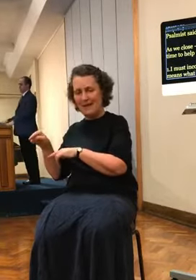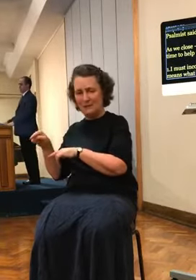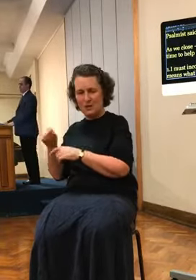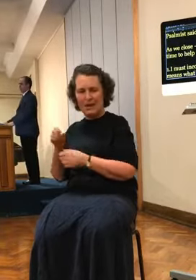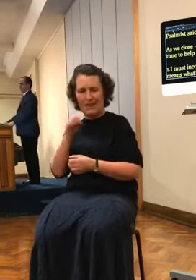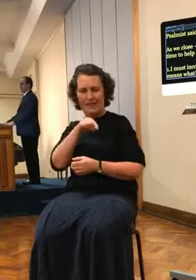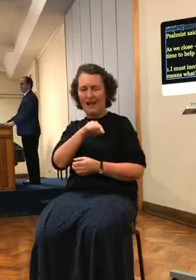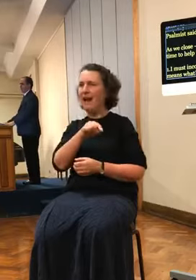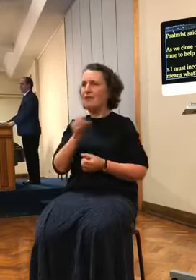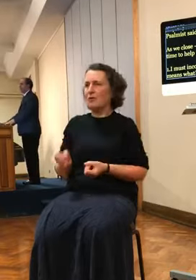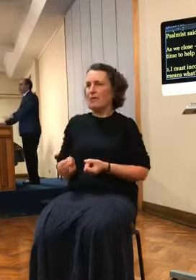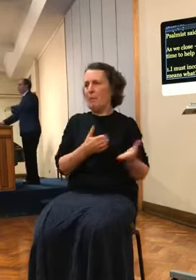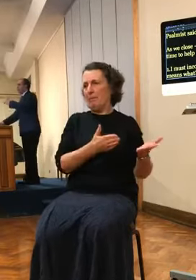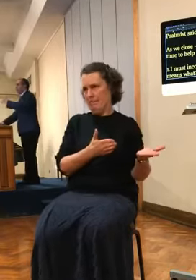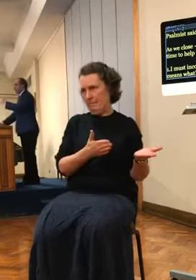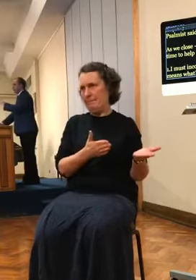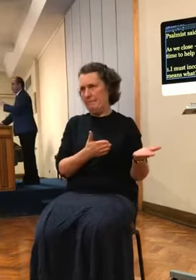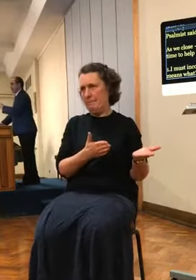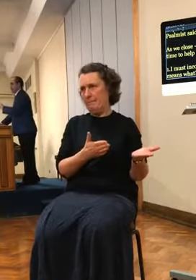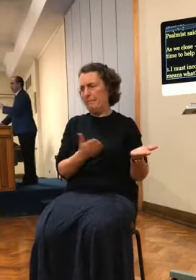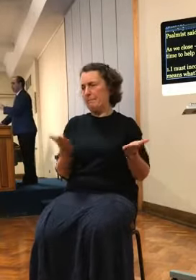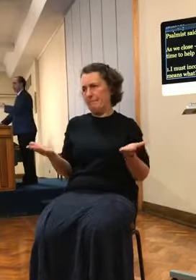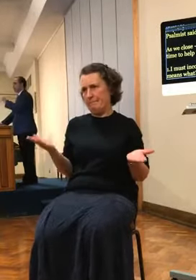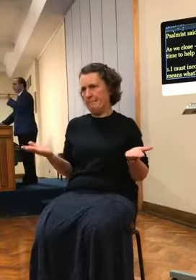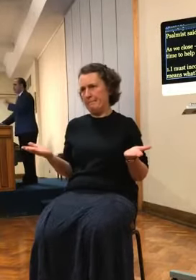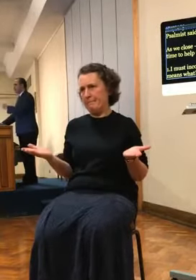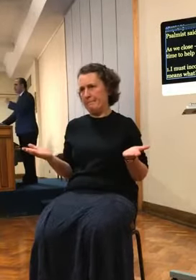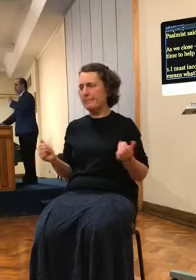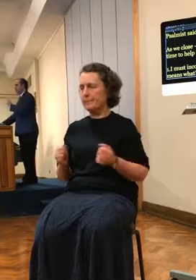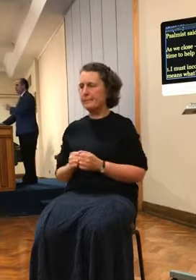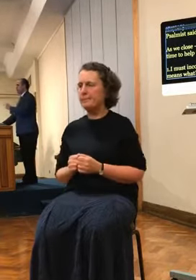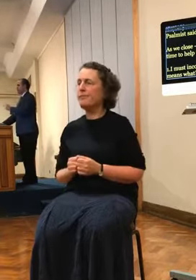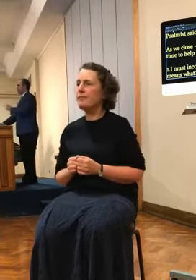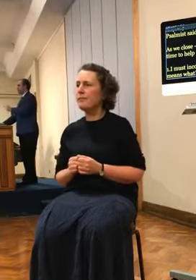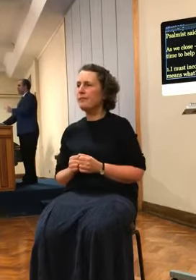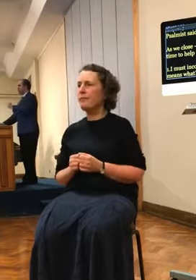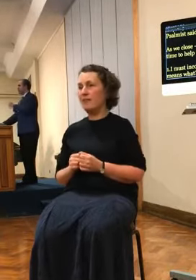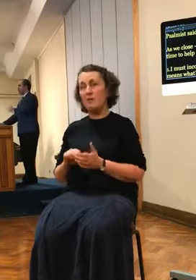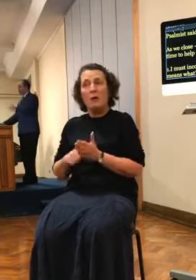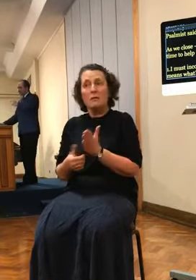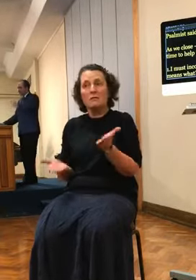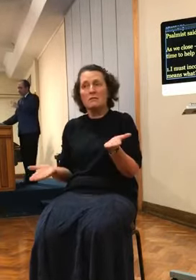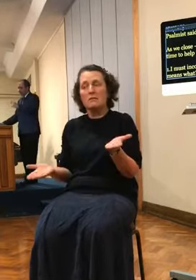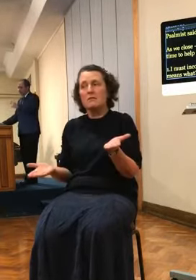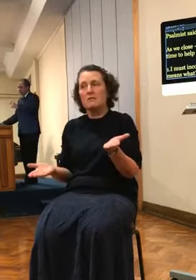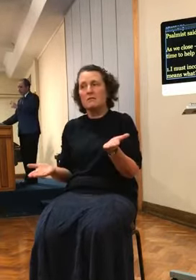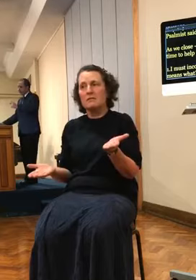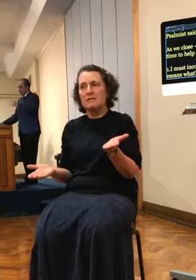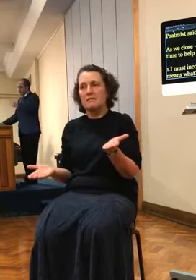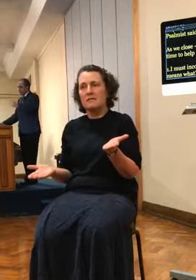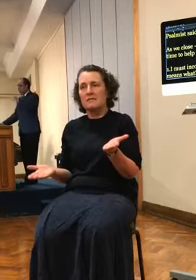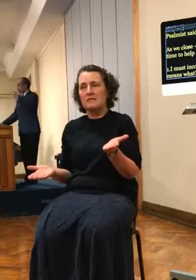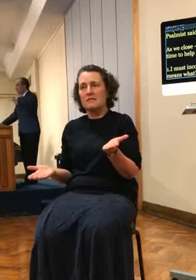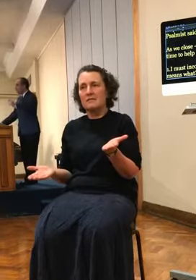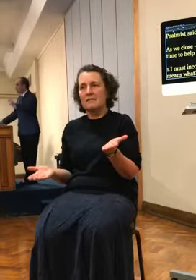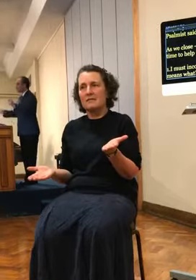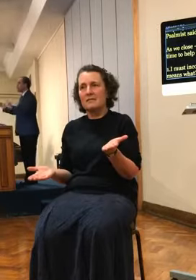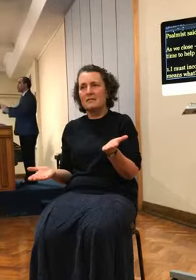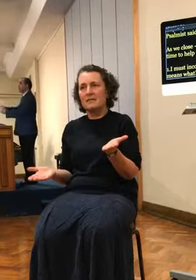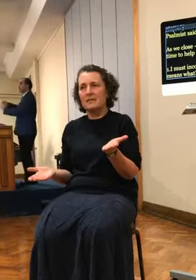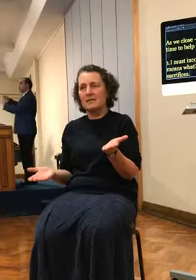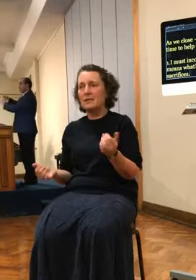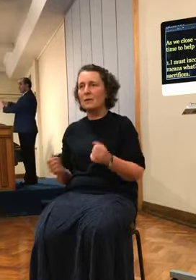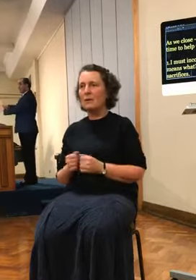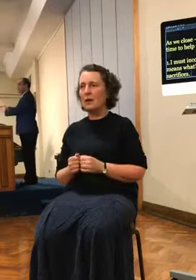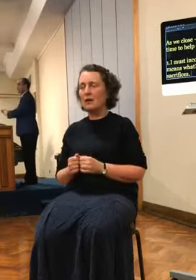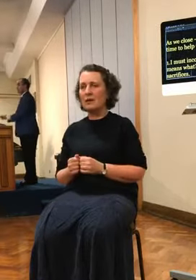time. What do I mean by inconveniencing myself? It means I have to leave something good for